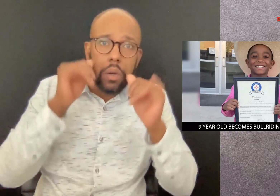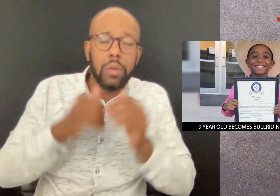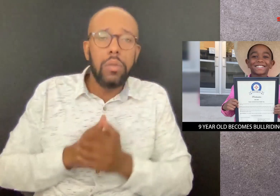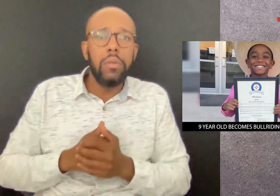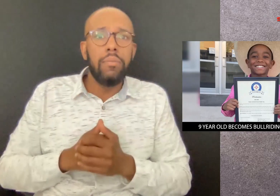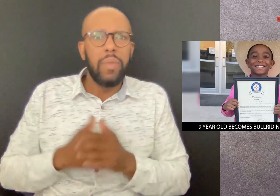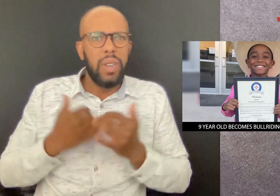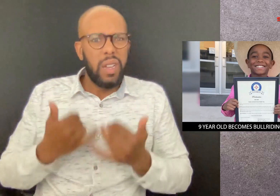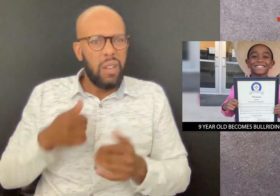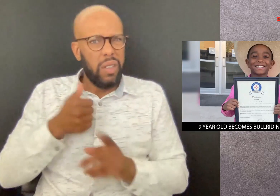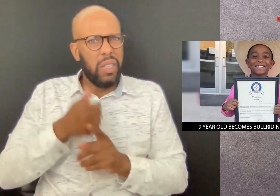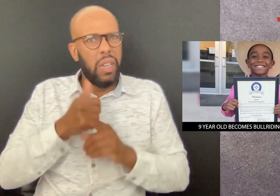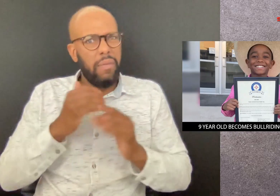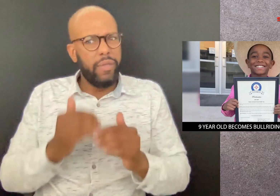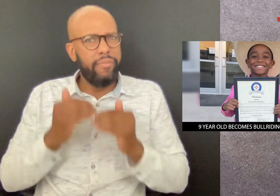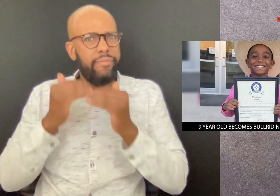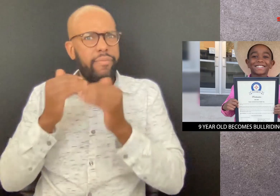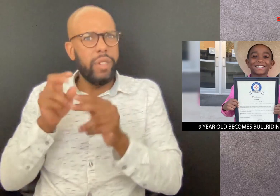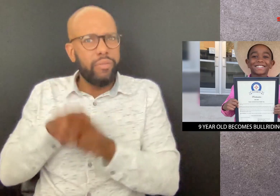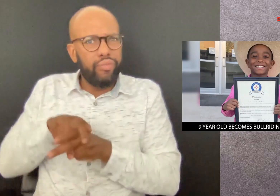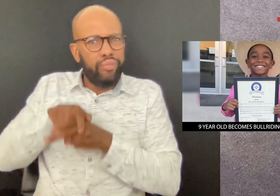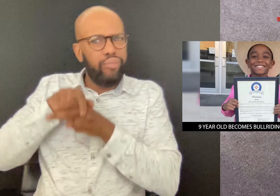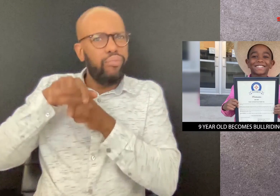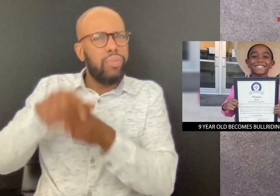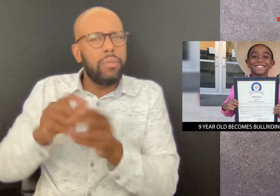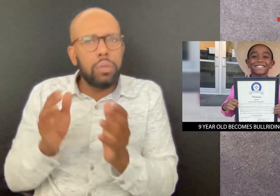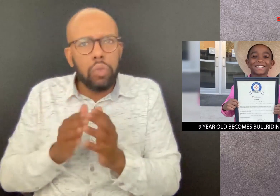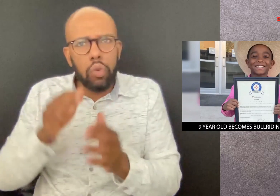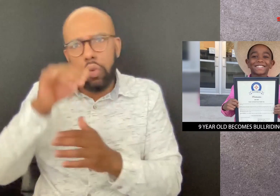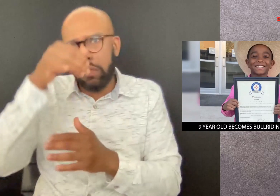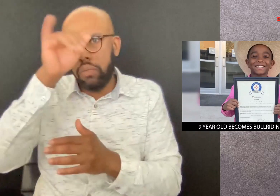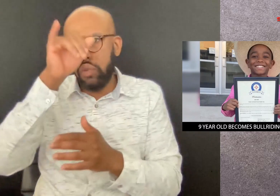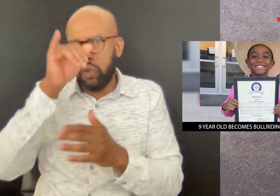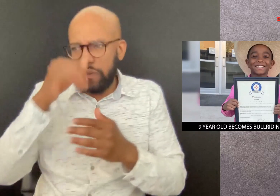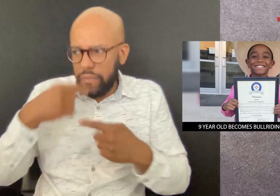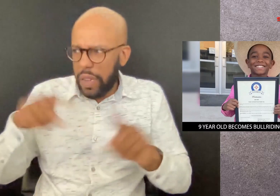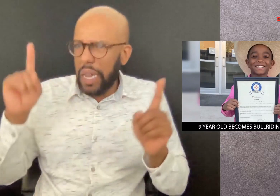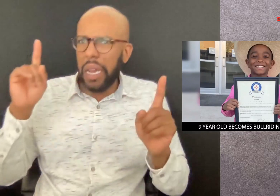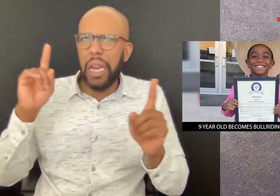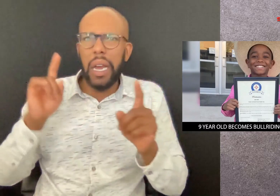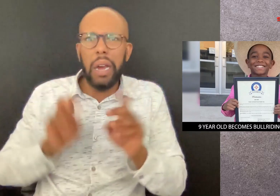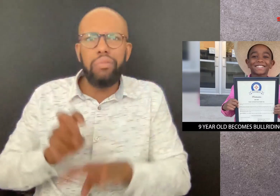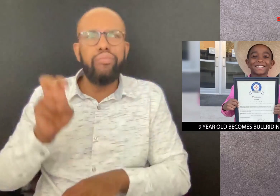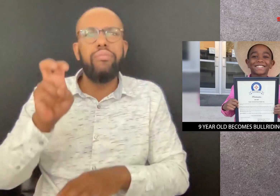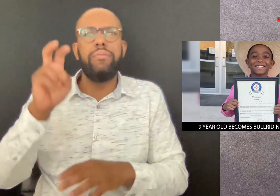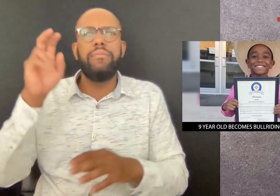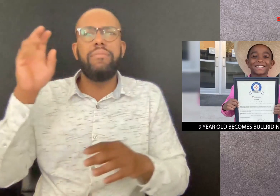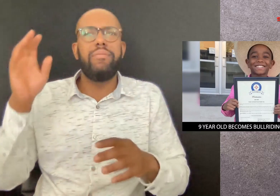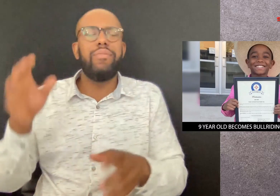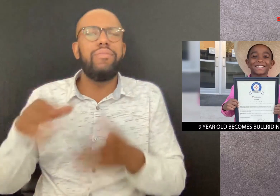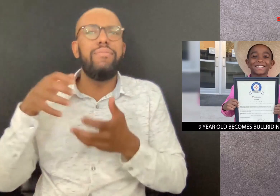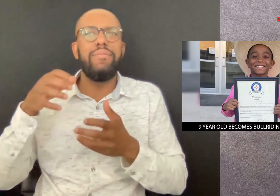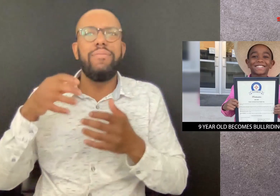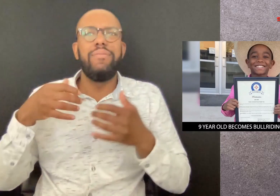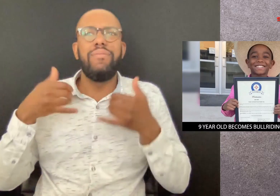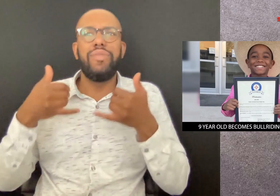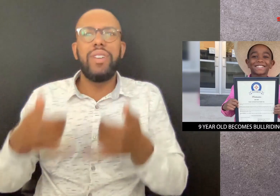he moved up to small bulls and finally took the top prize at the youth